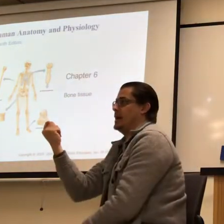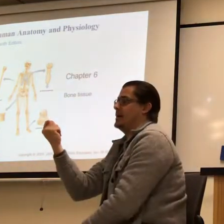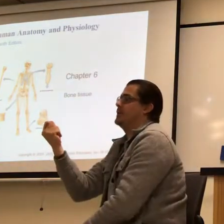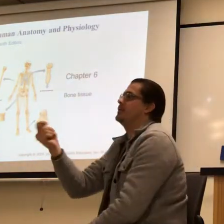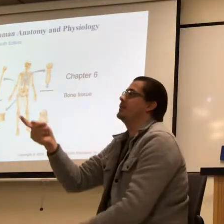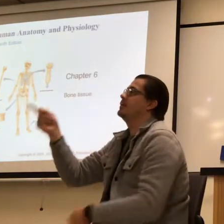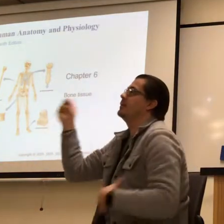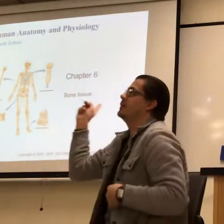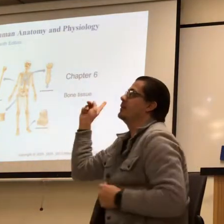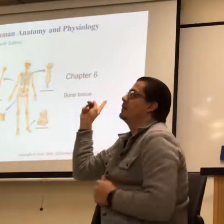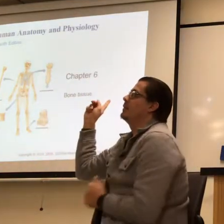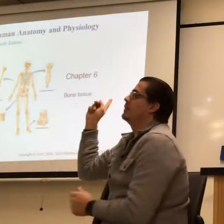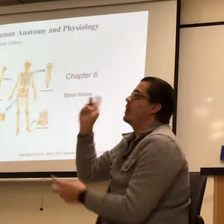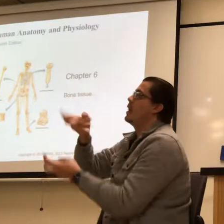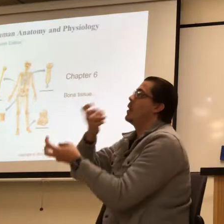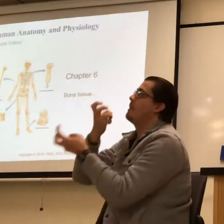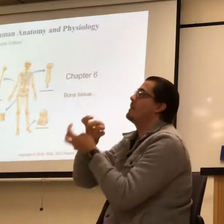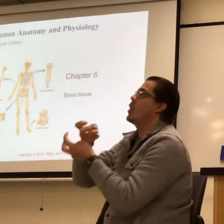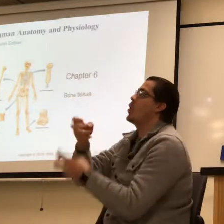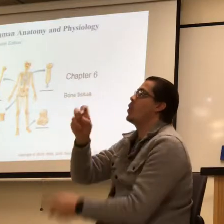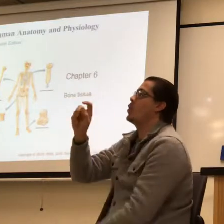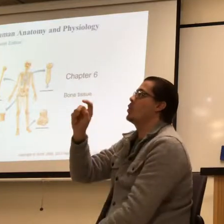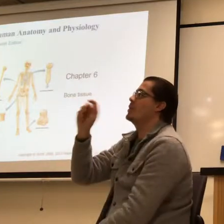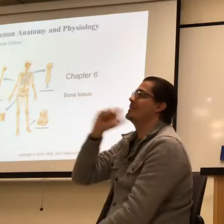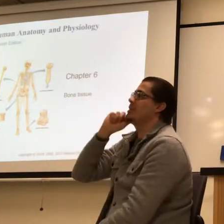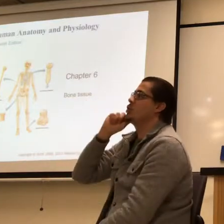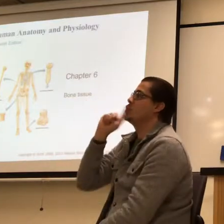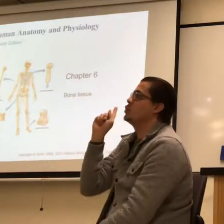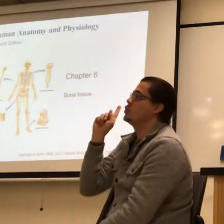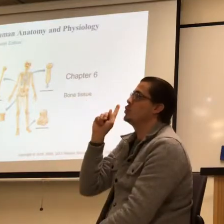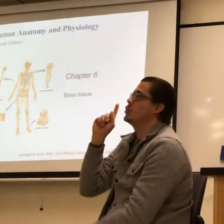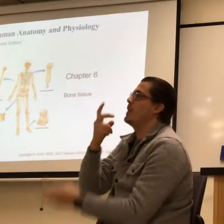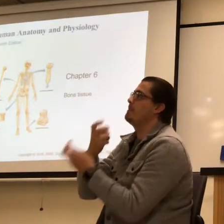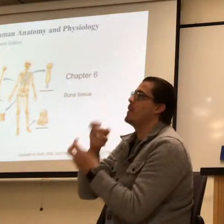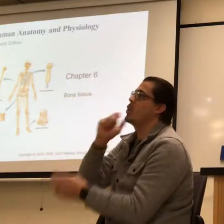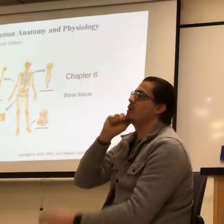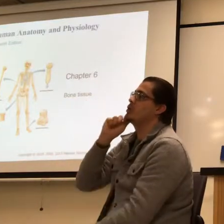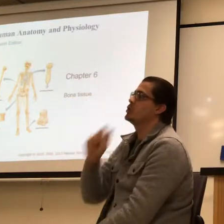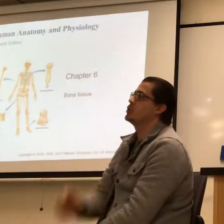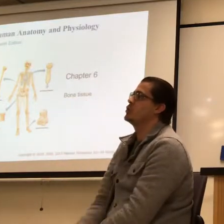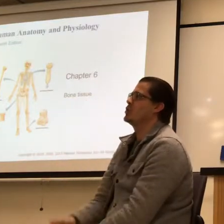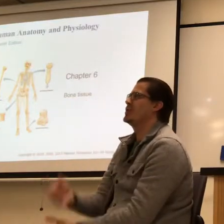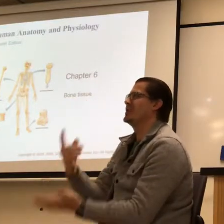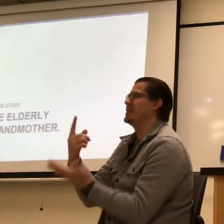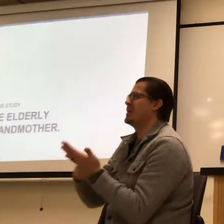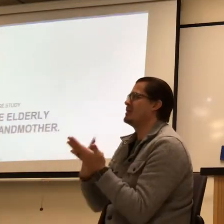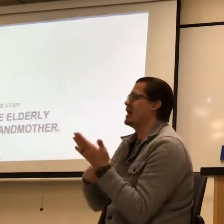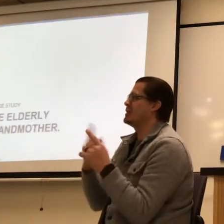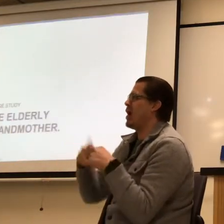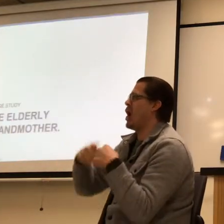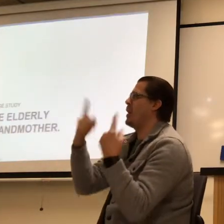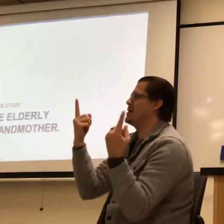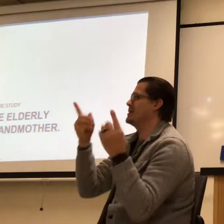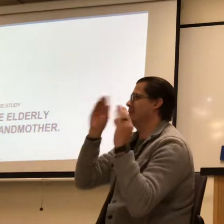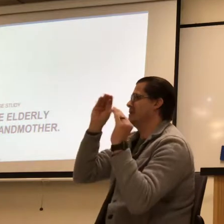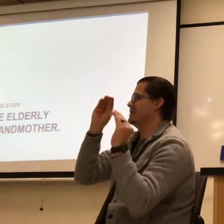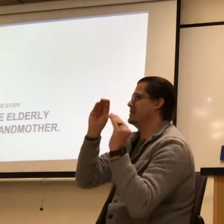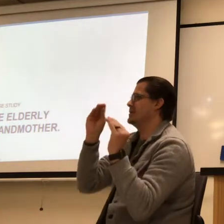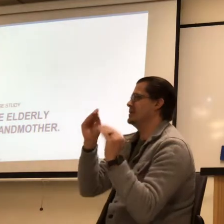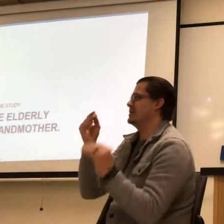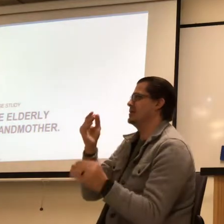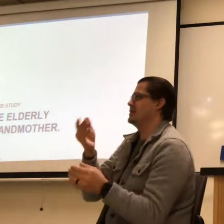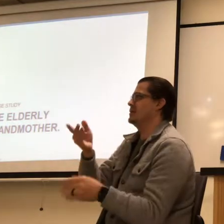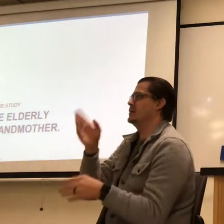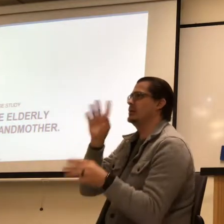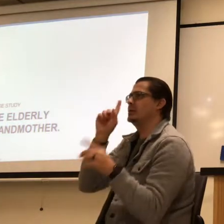The next unit, bone tissue. And sometimes I do reverse teaching. I like to ask students